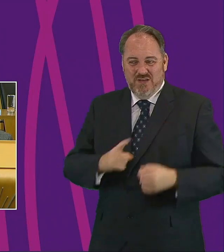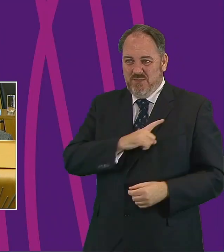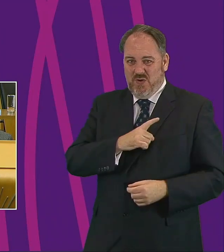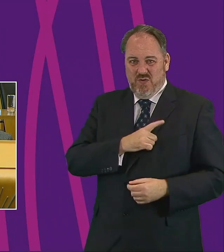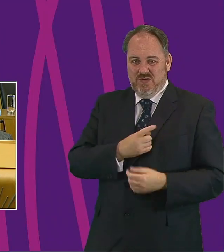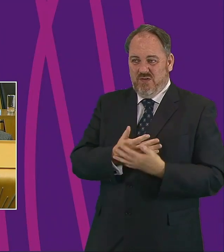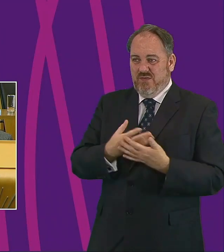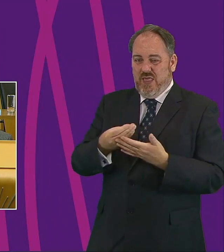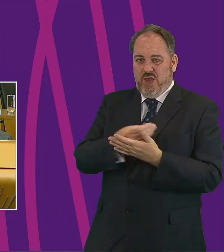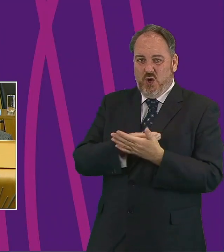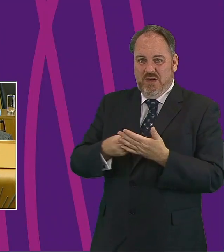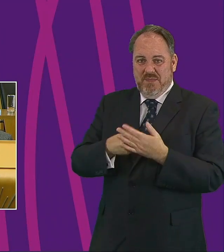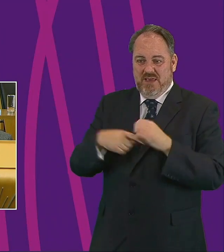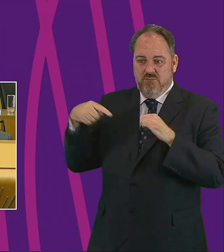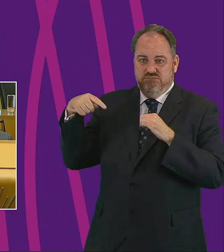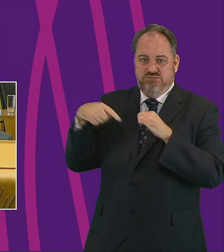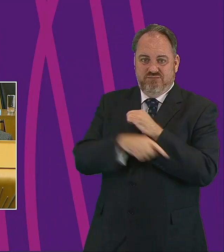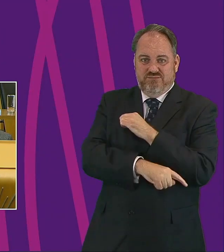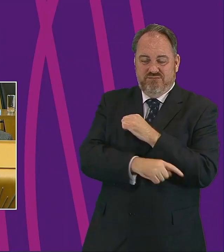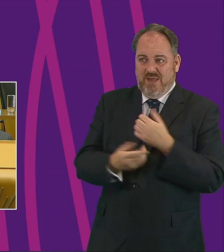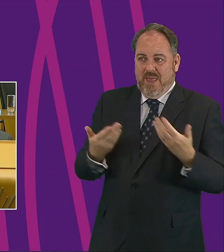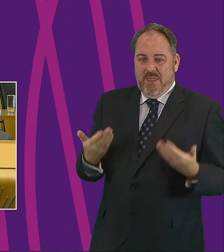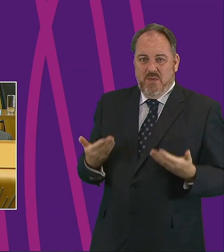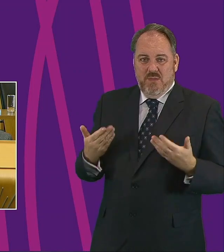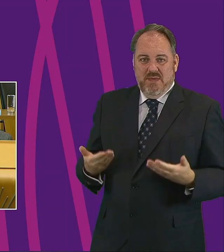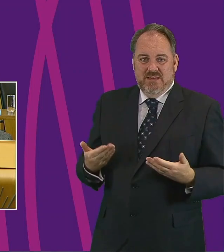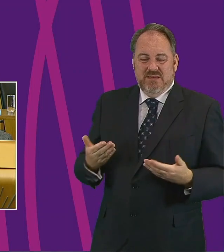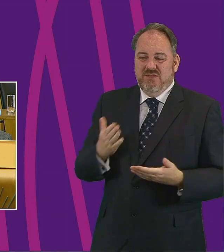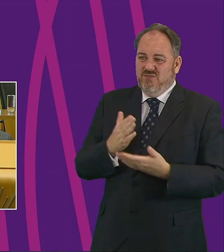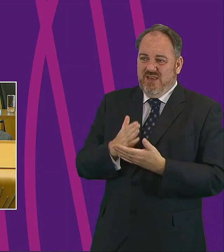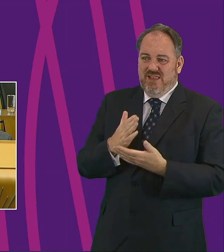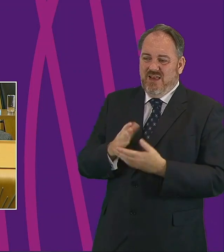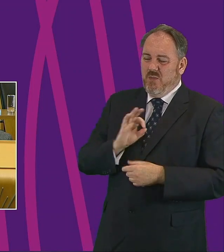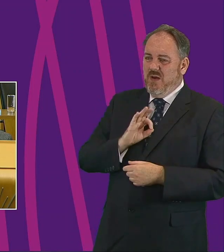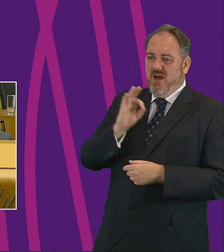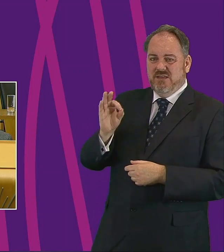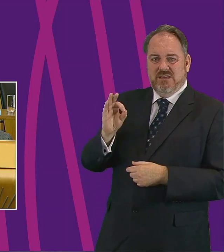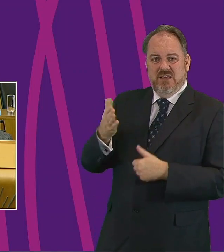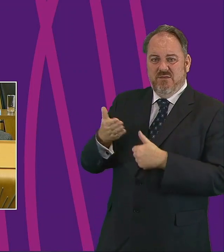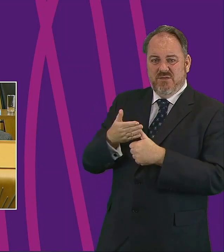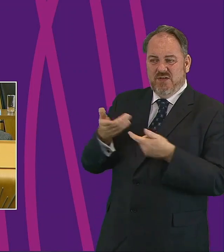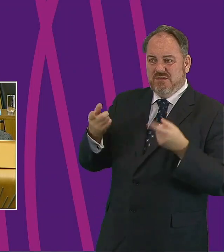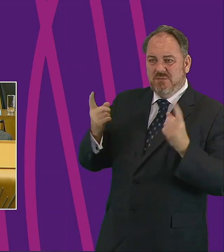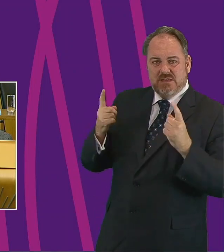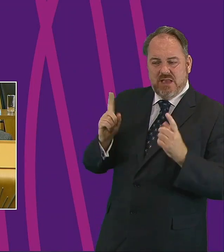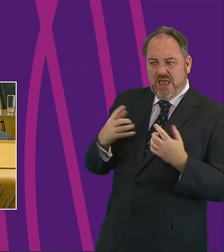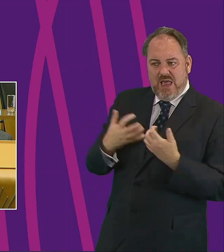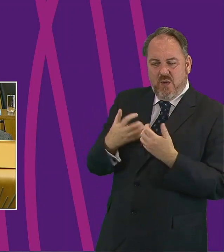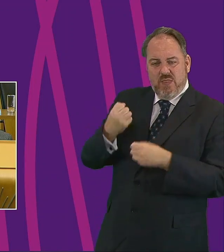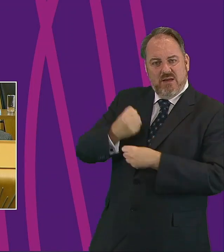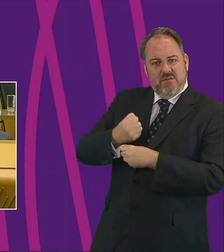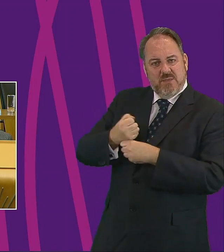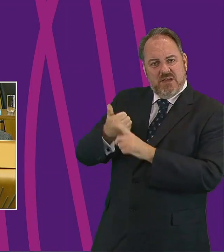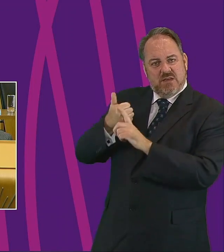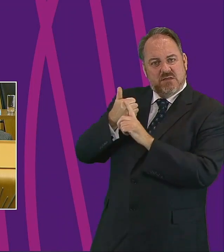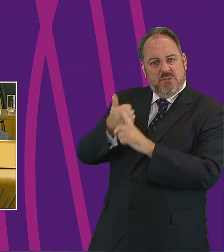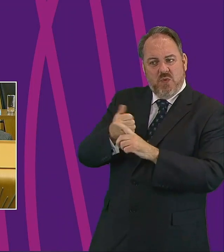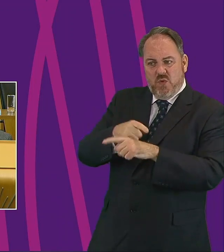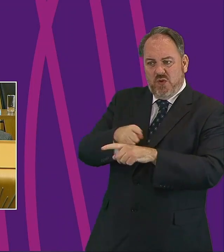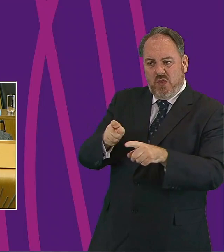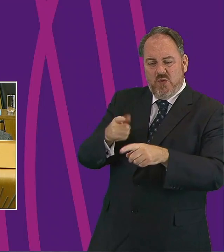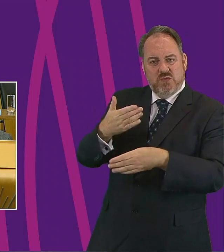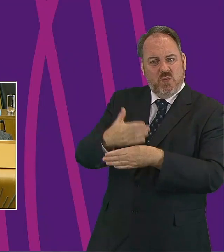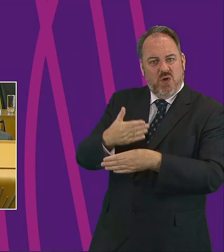devastating to those involved and our wider community. I asked the First Minister what support the Scottish Government can give to workers and